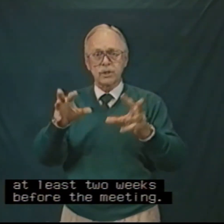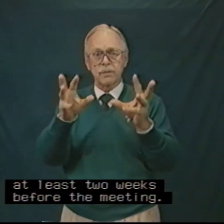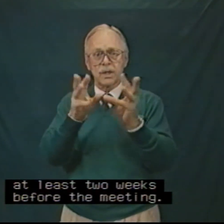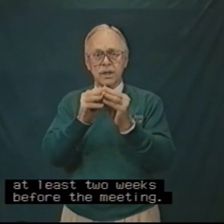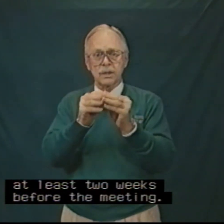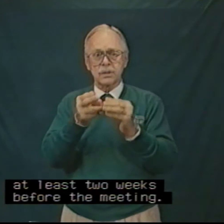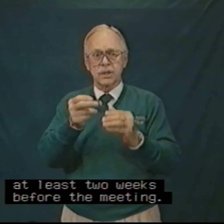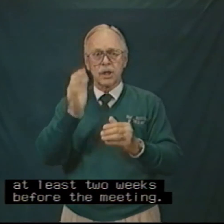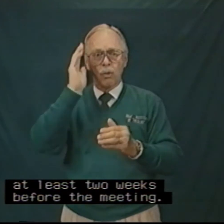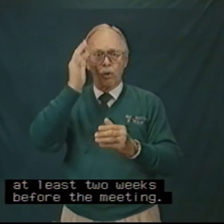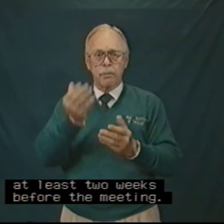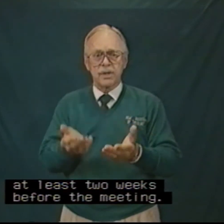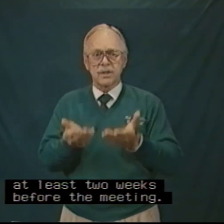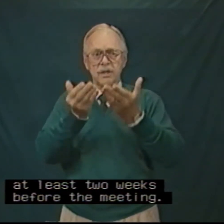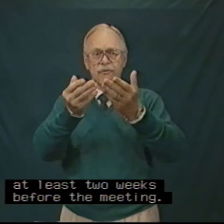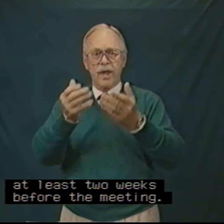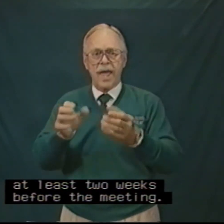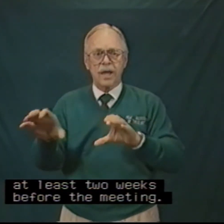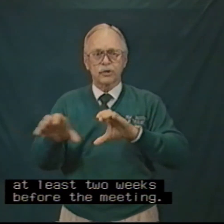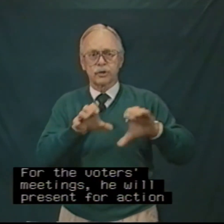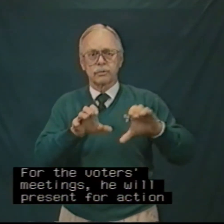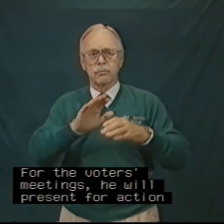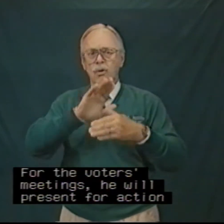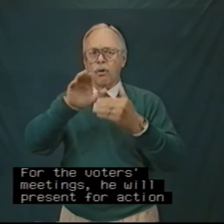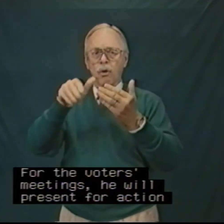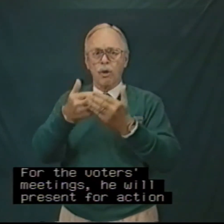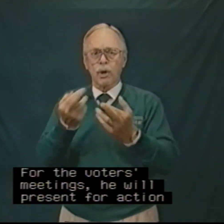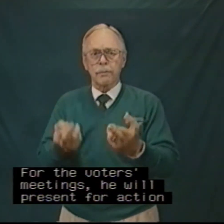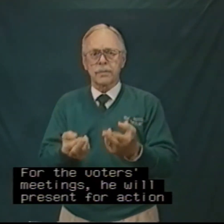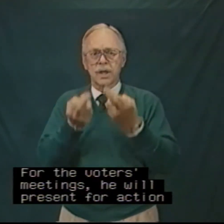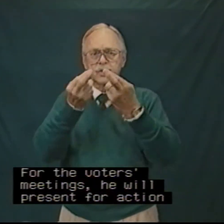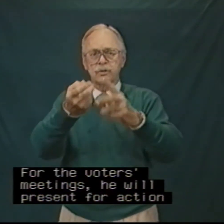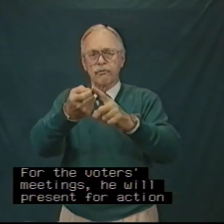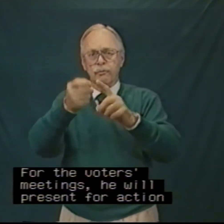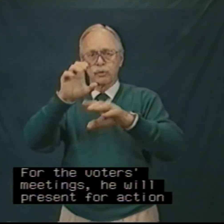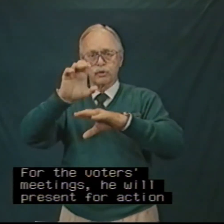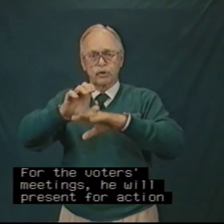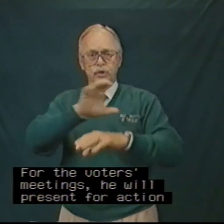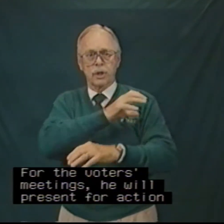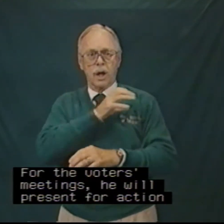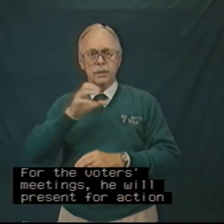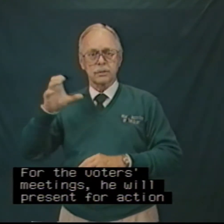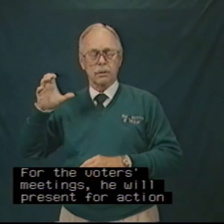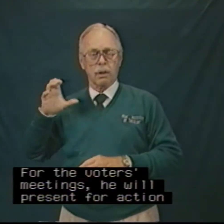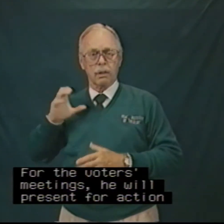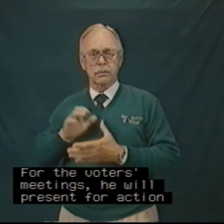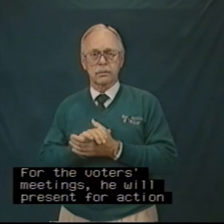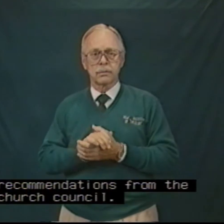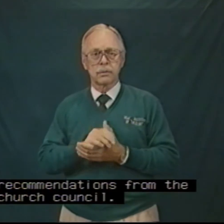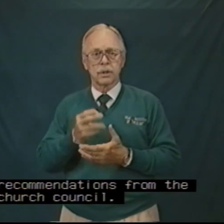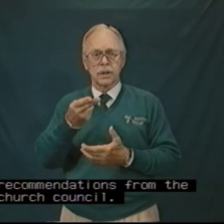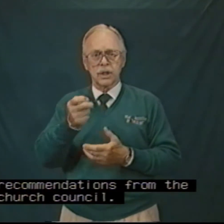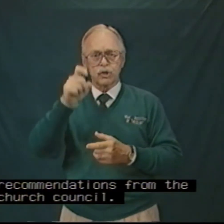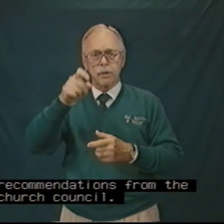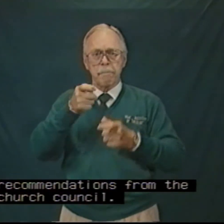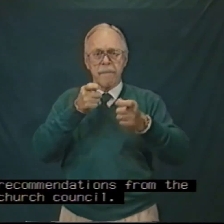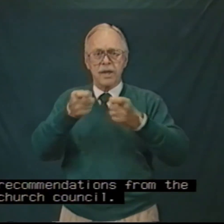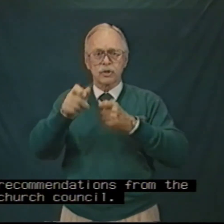present, for action, recommendations from the church council. He should manage these meetings in agreement with